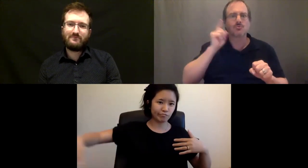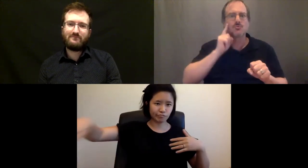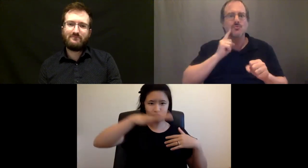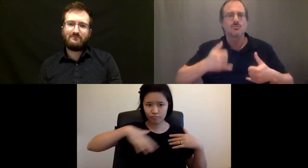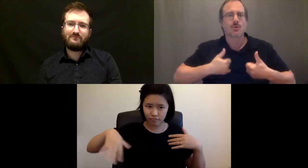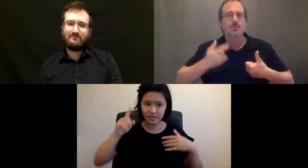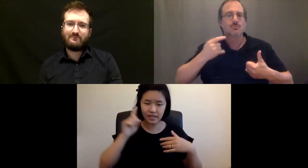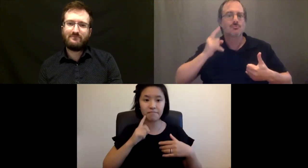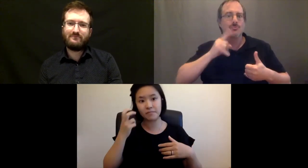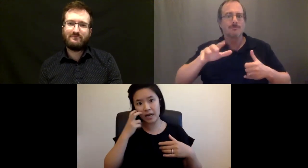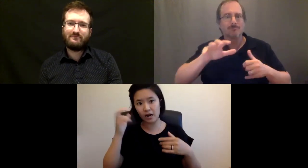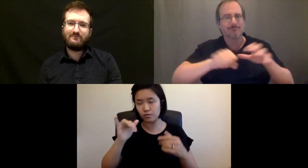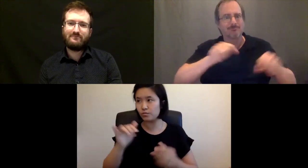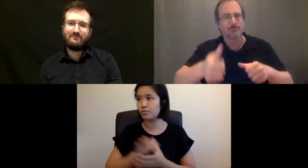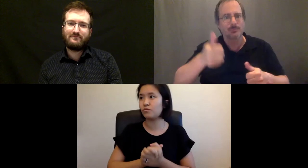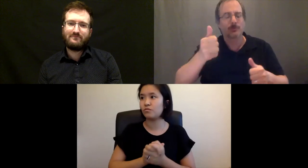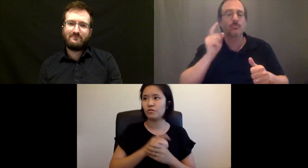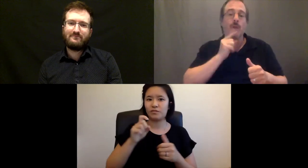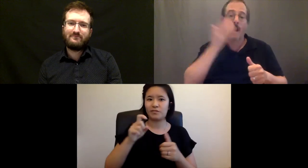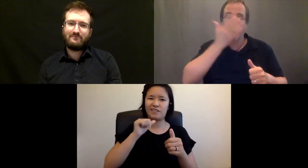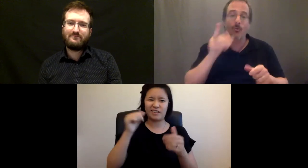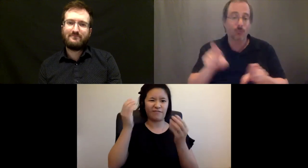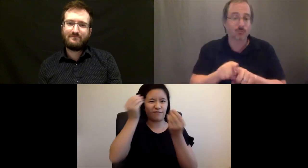to better understand their outreach to the deaf and